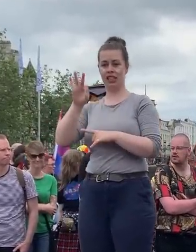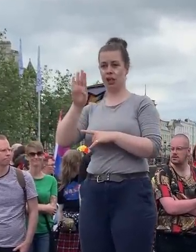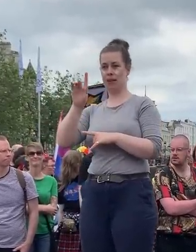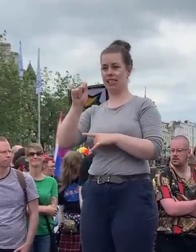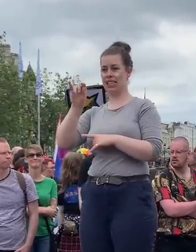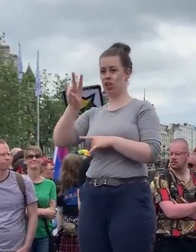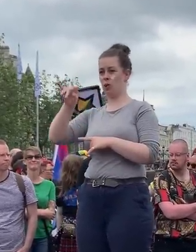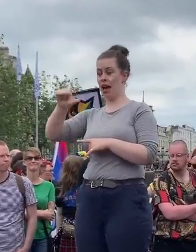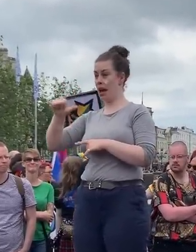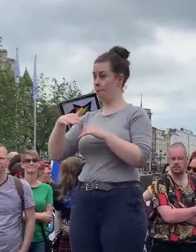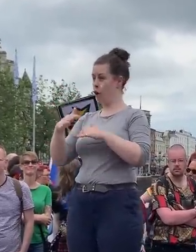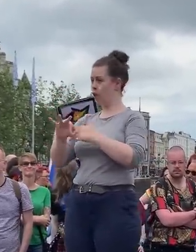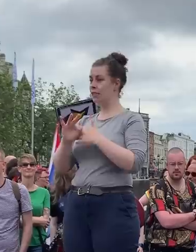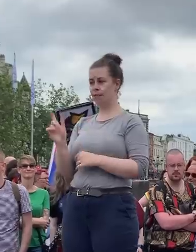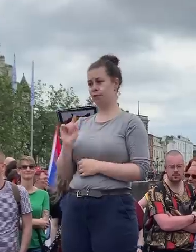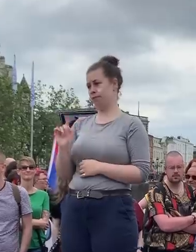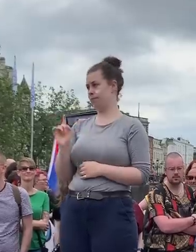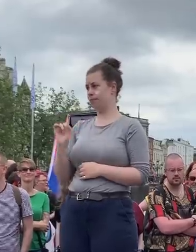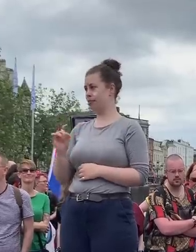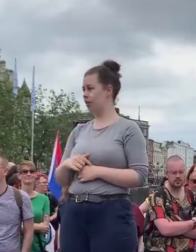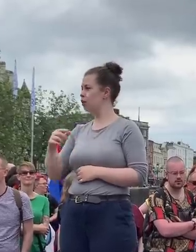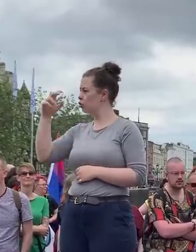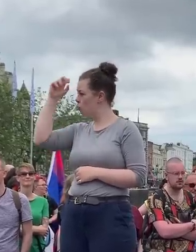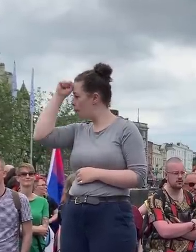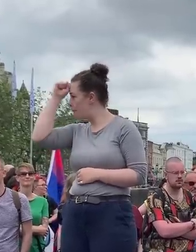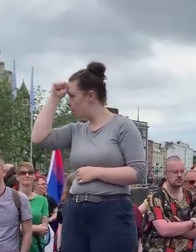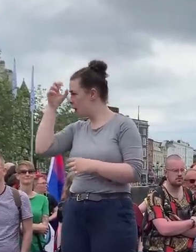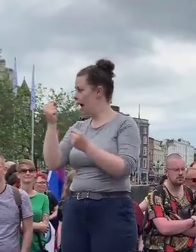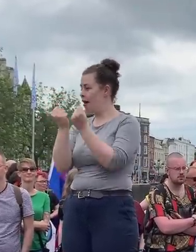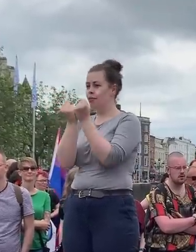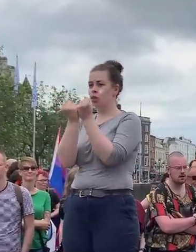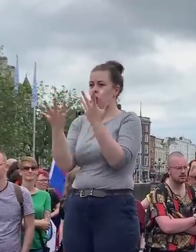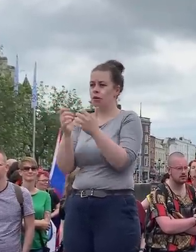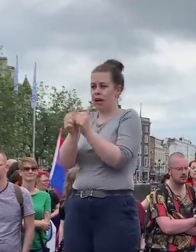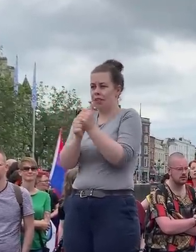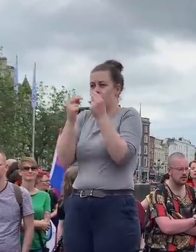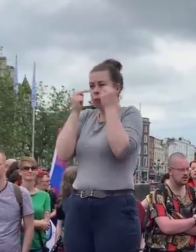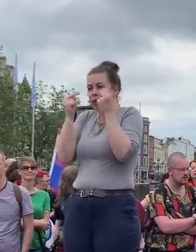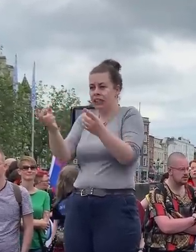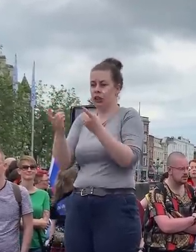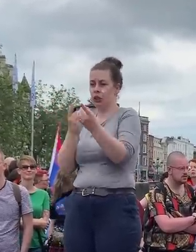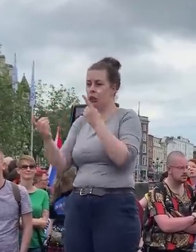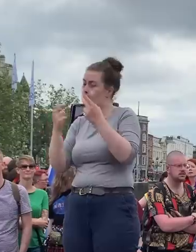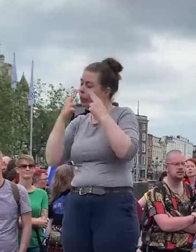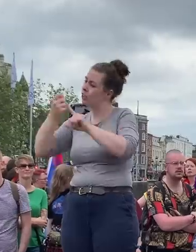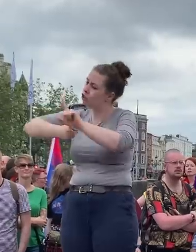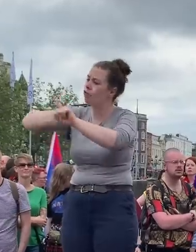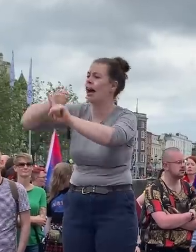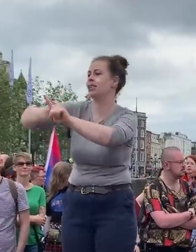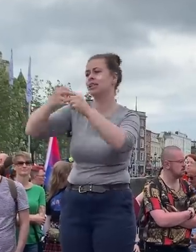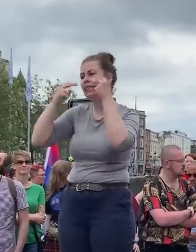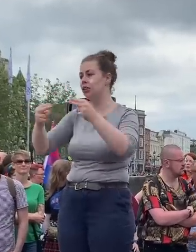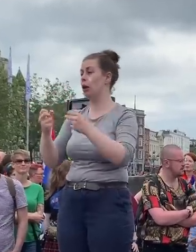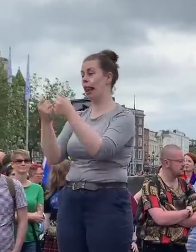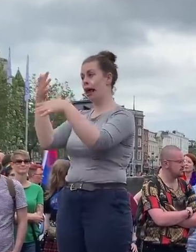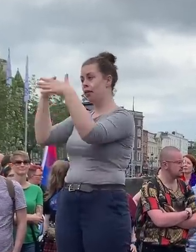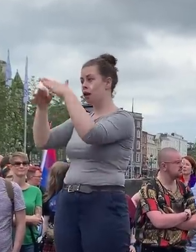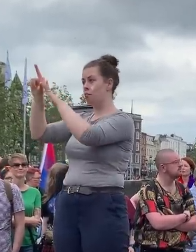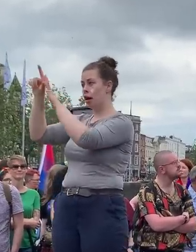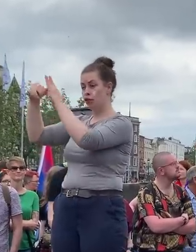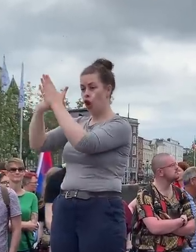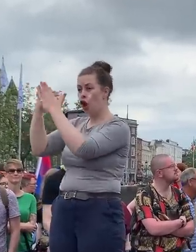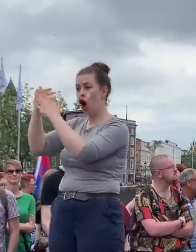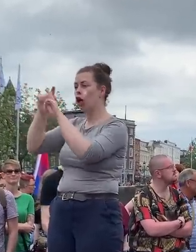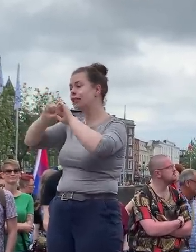safer. So today, let's remember that there's still a lot of activism to be done. There's still a lot of problems with the state, a lot of laws that